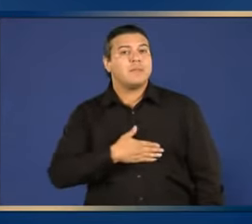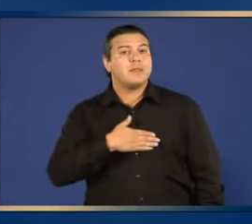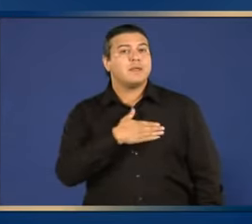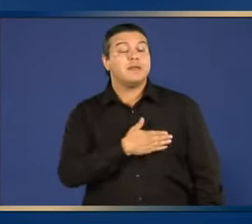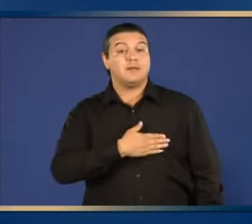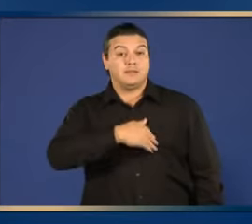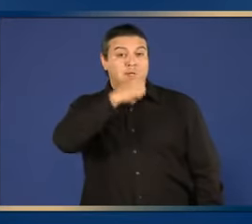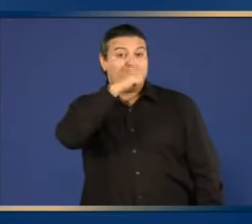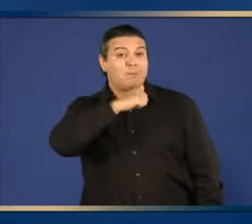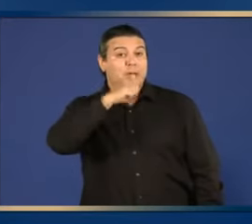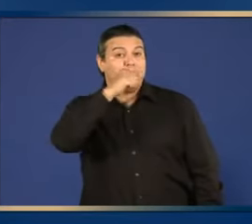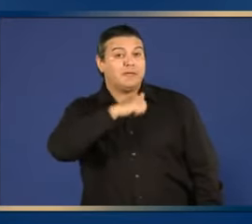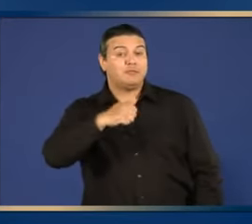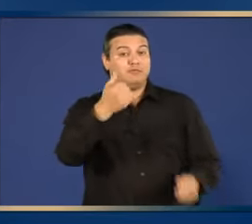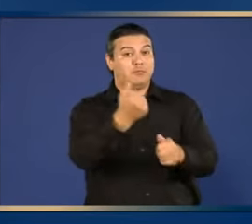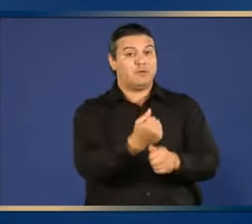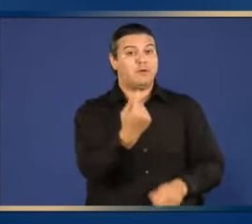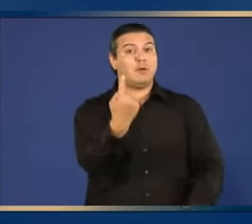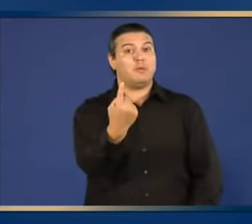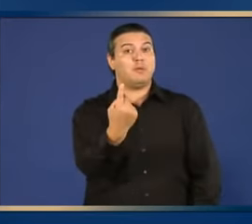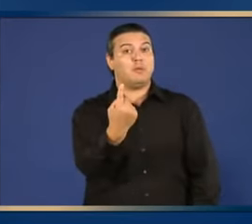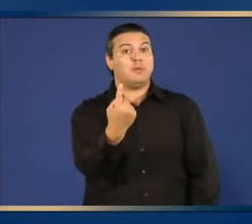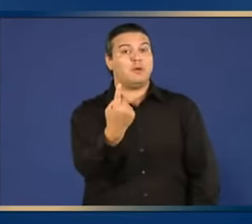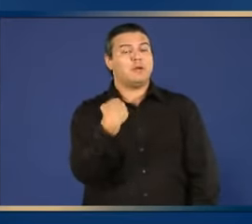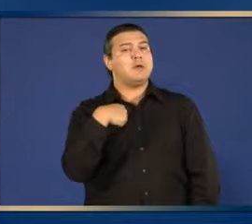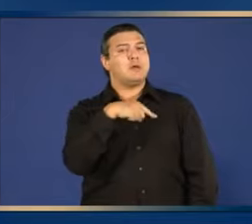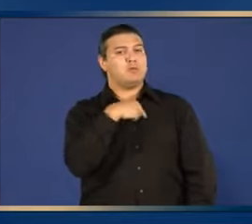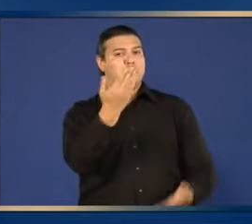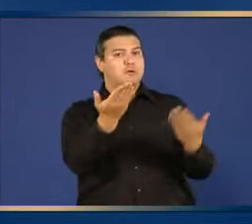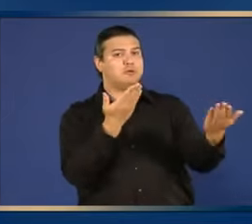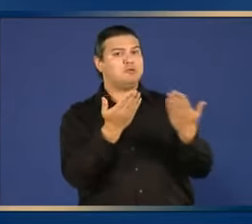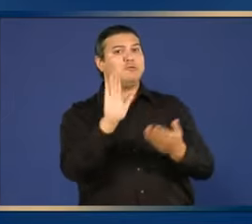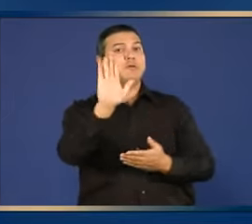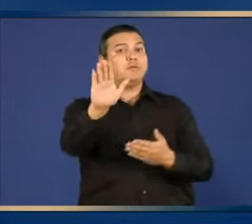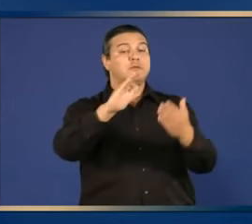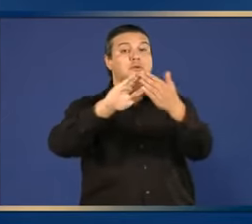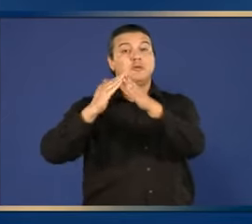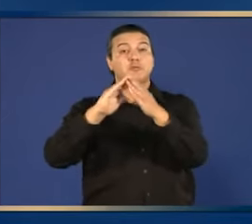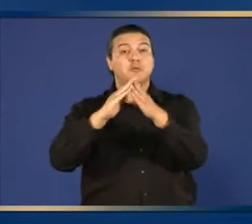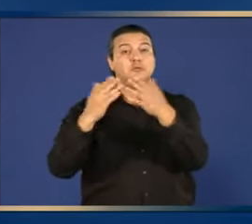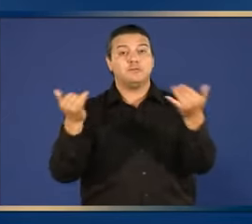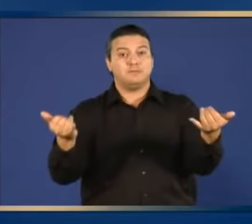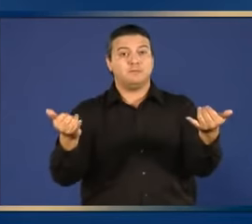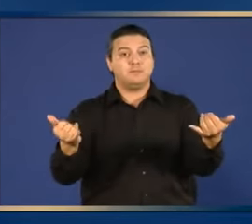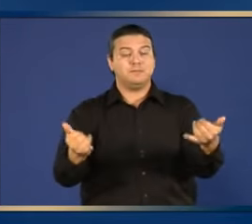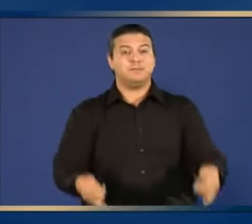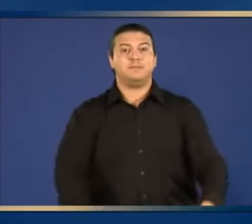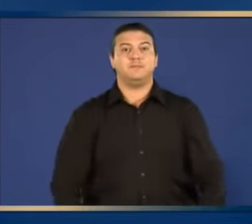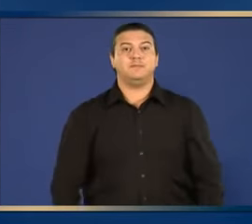Please be patient with everyone as we serve your community during this event.